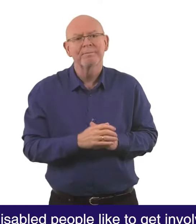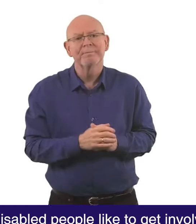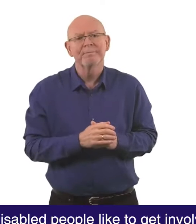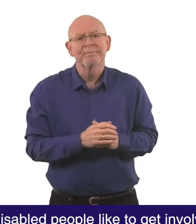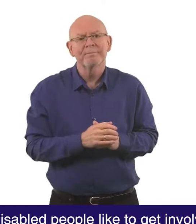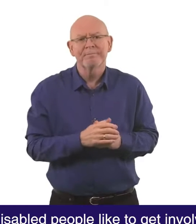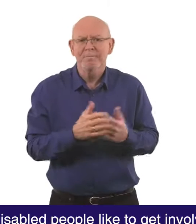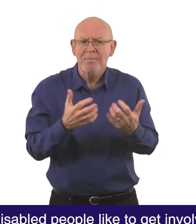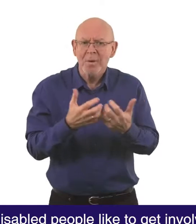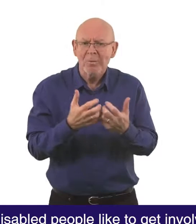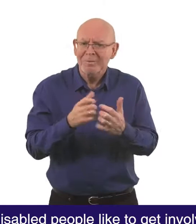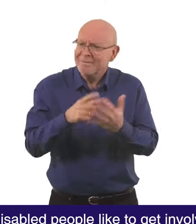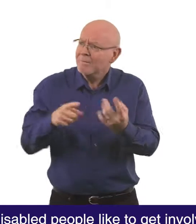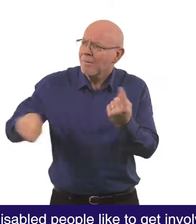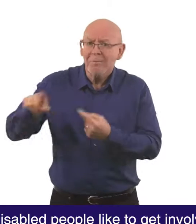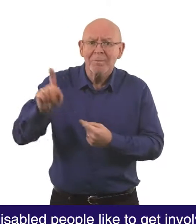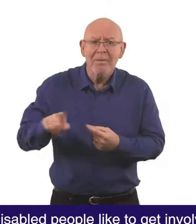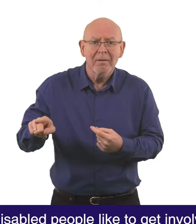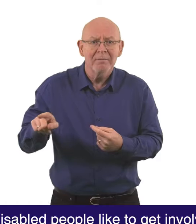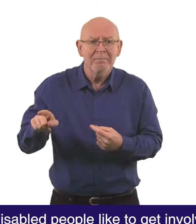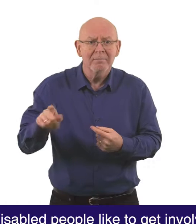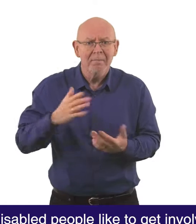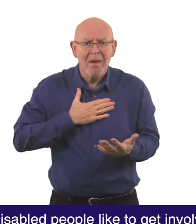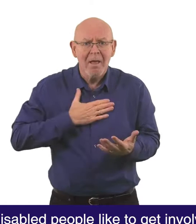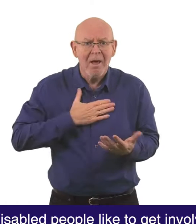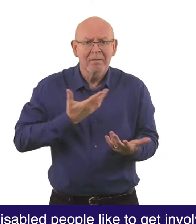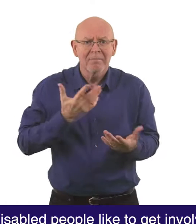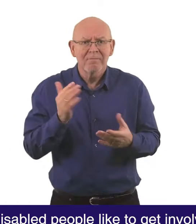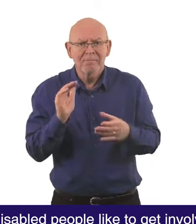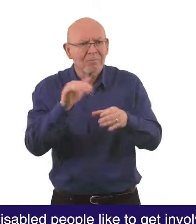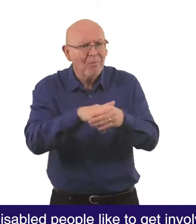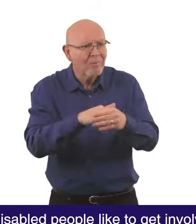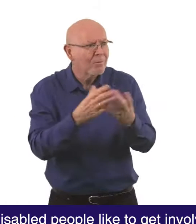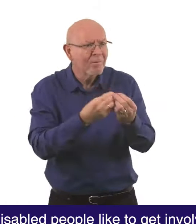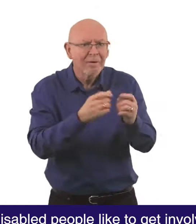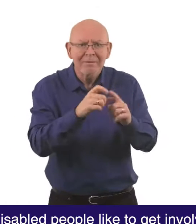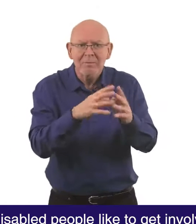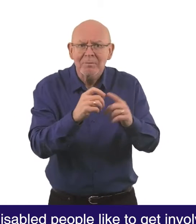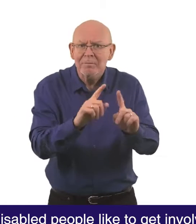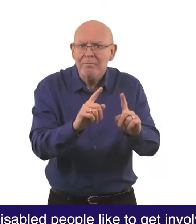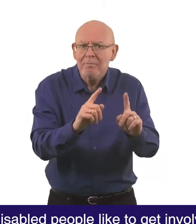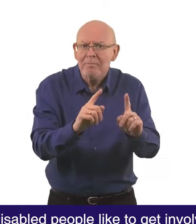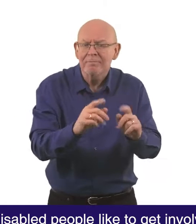Number 2. How would disabled people like to get involved with DWP?